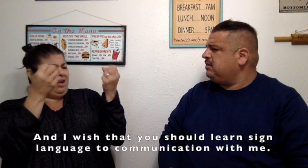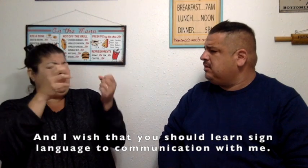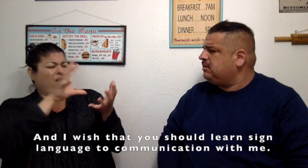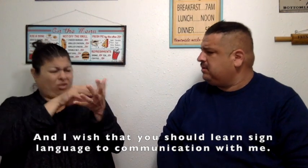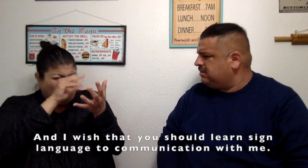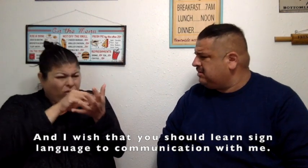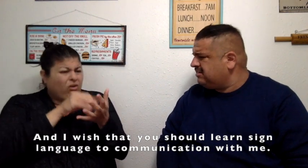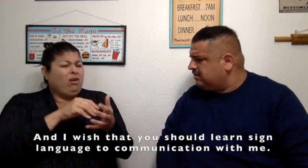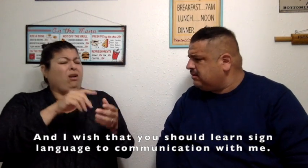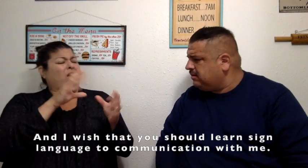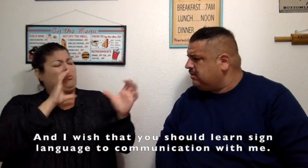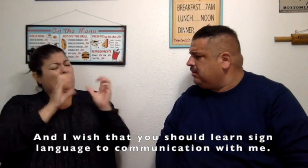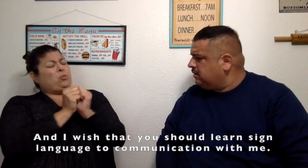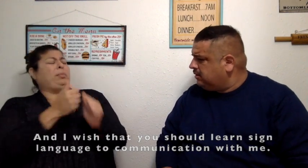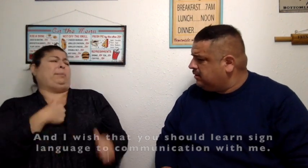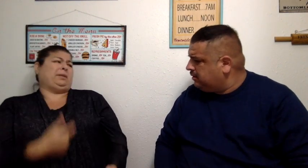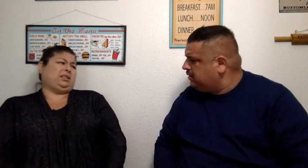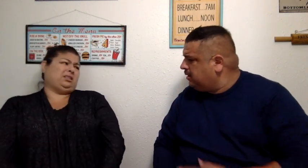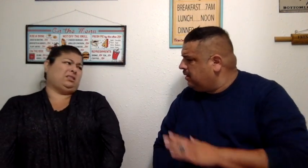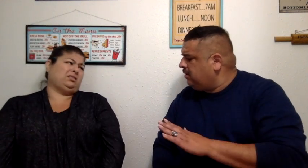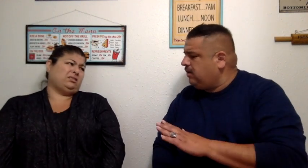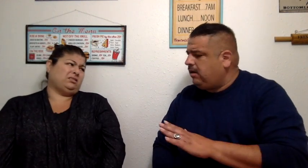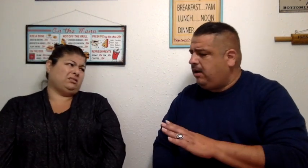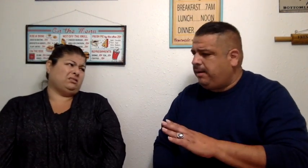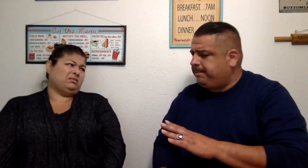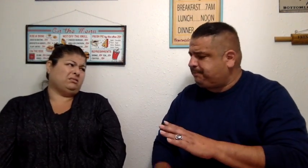sign language to communicate with me.